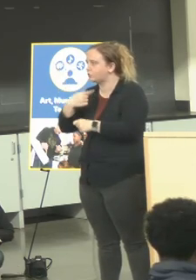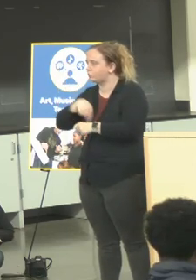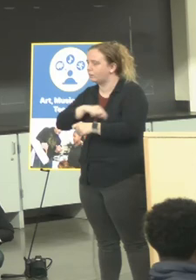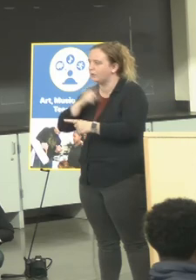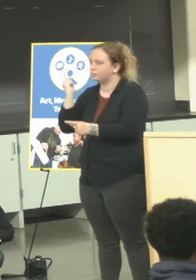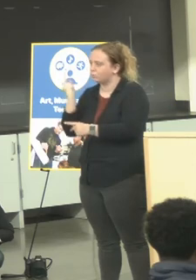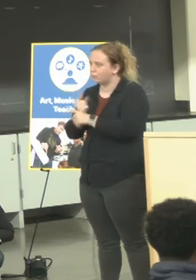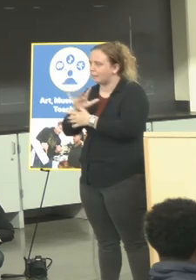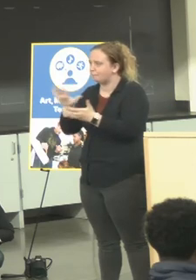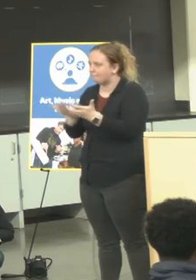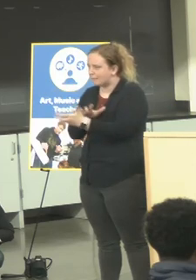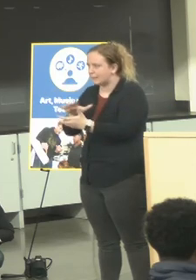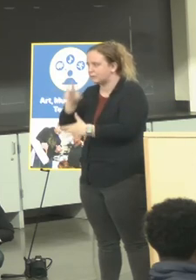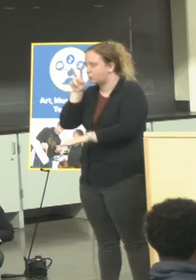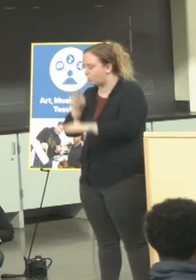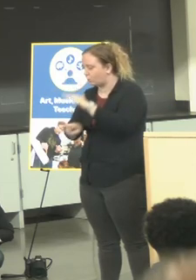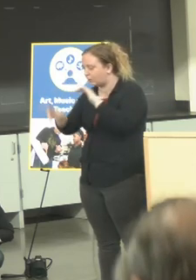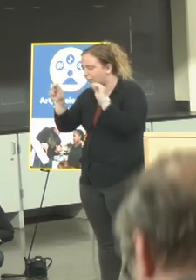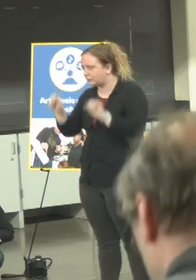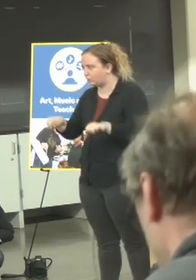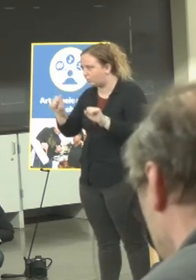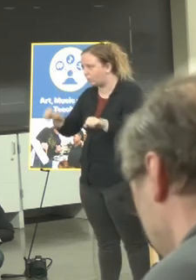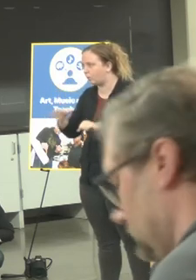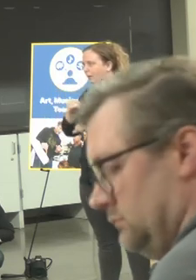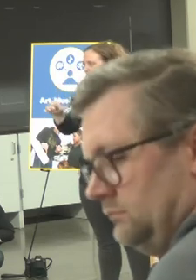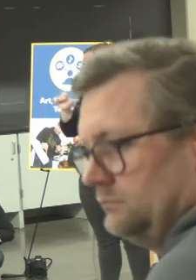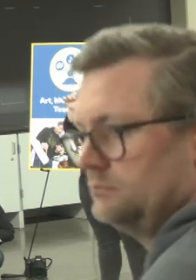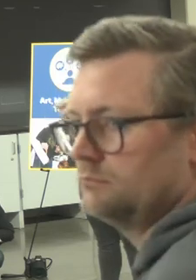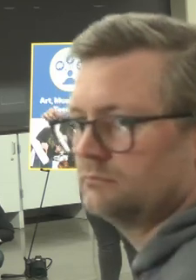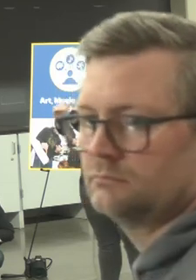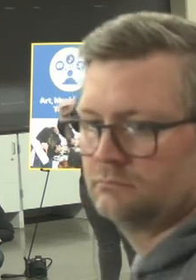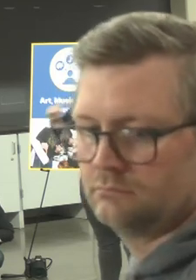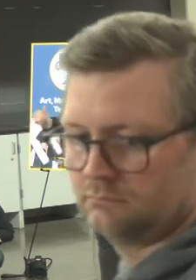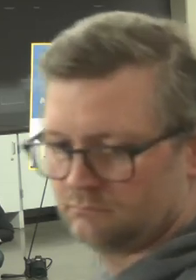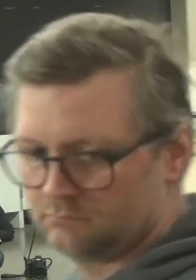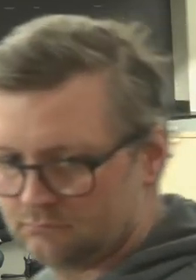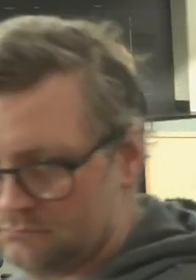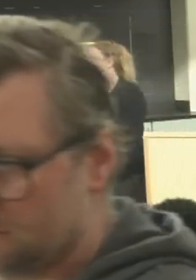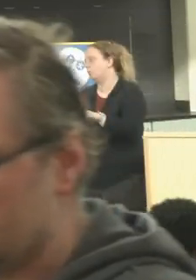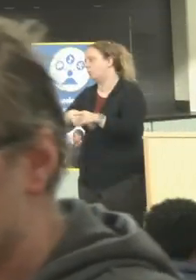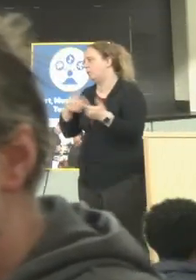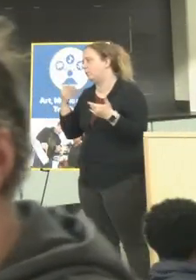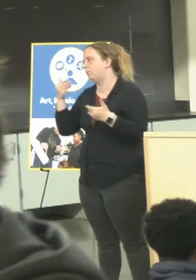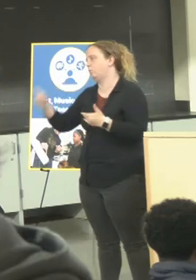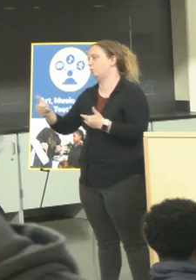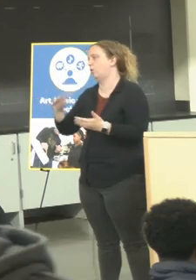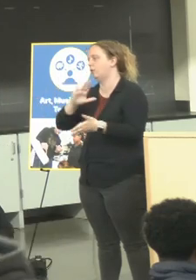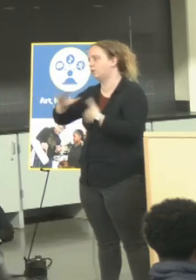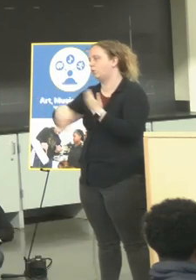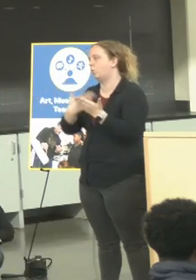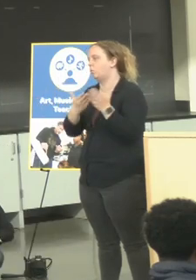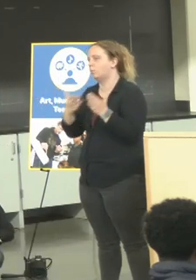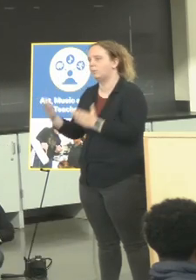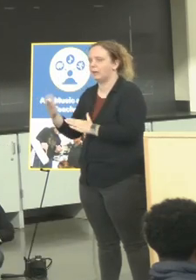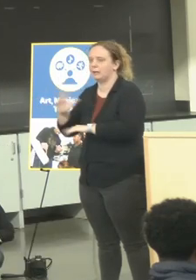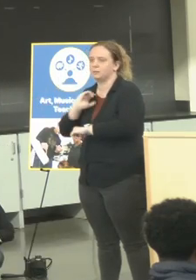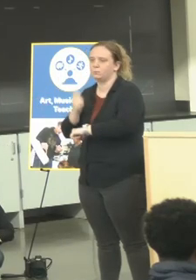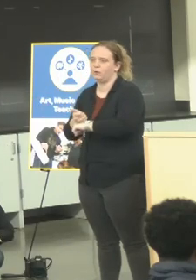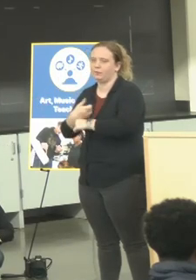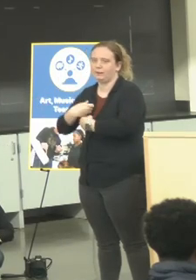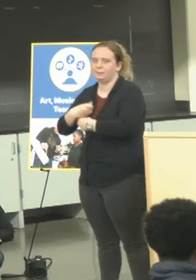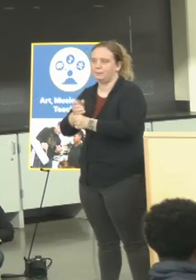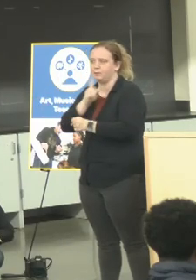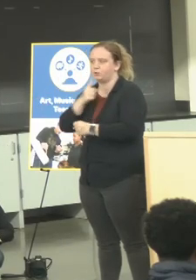and consistent as we go forward. And so this whole plan is predicated on making sure that we have adequate support for our students. And